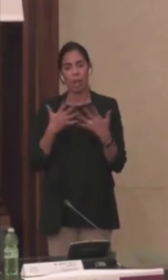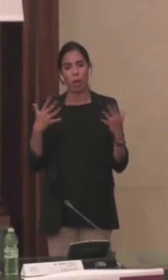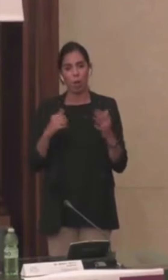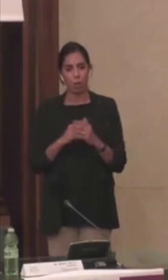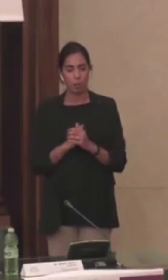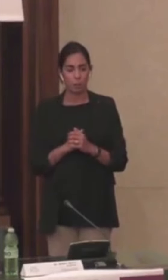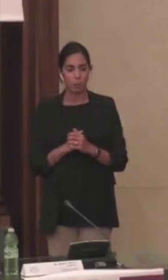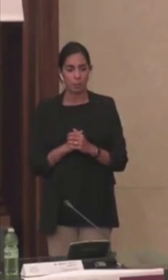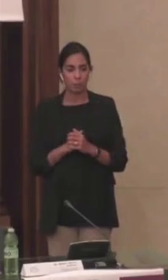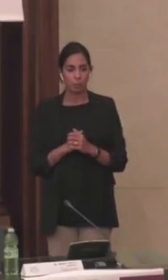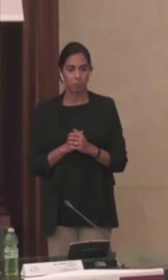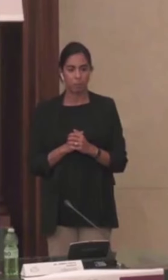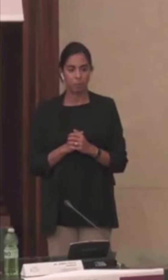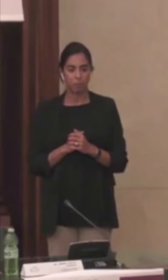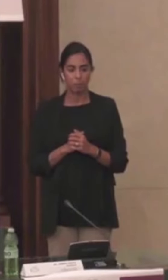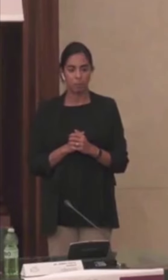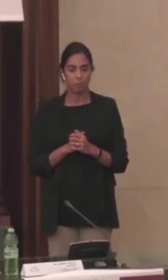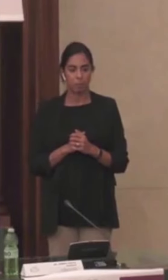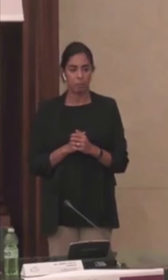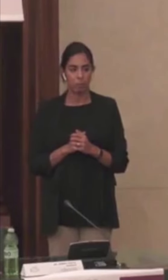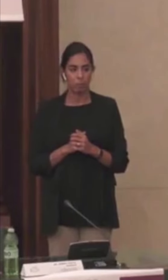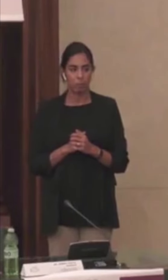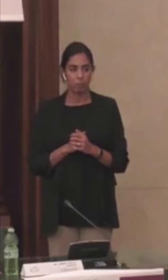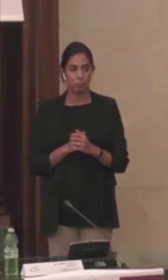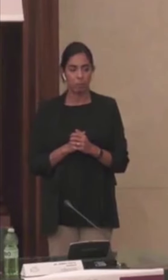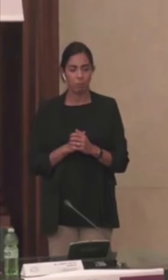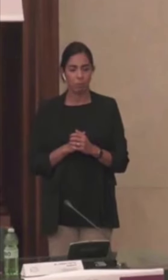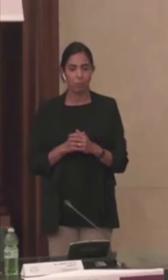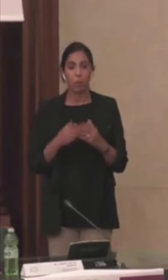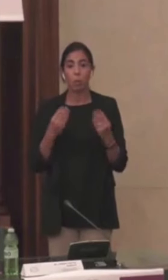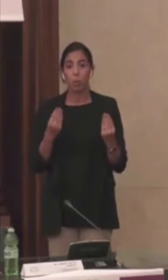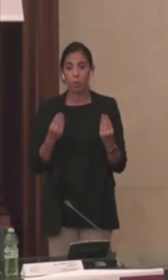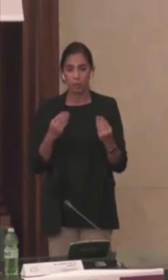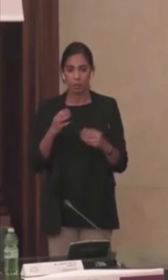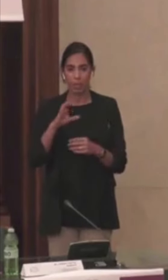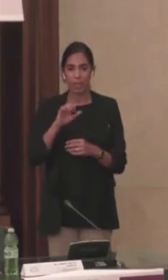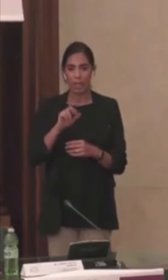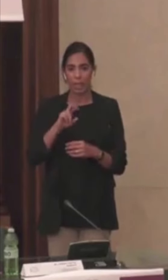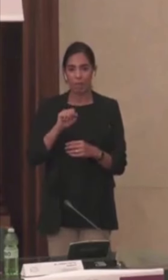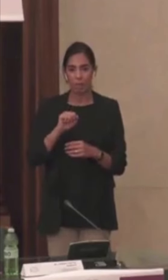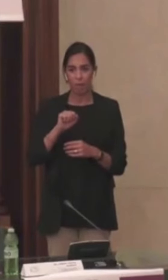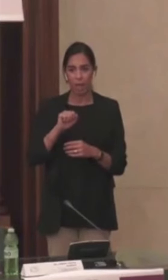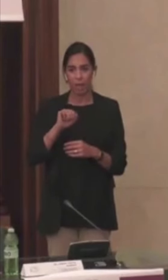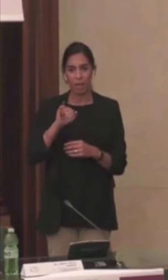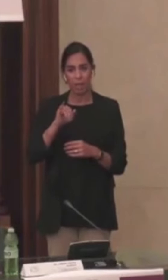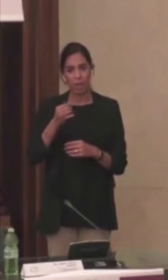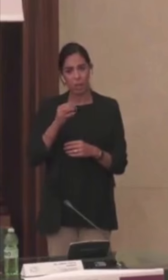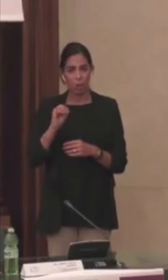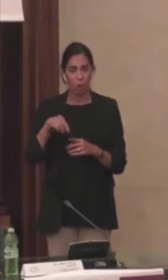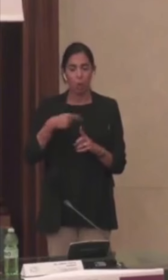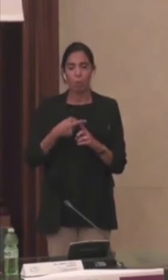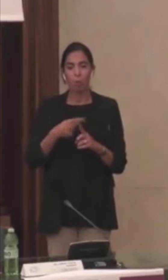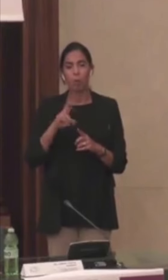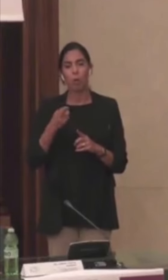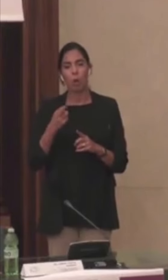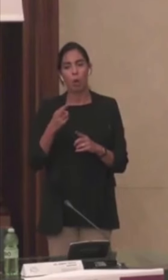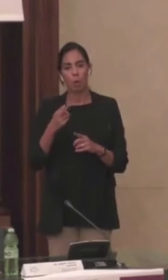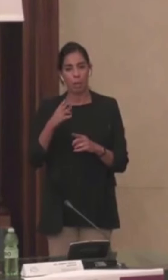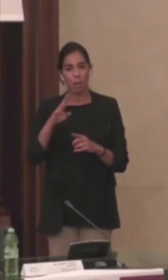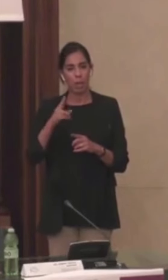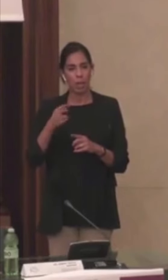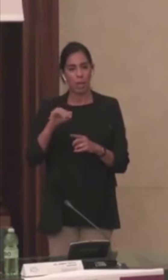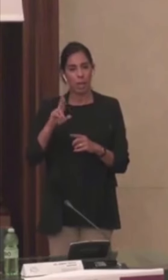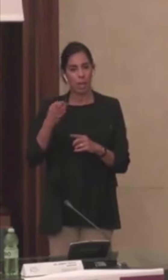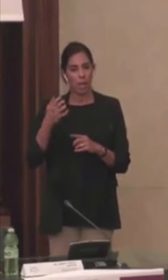I am talking in the name of Carballo and others whose papers have been published on